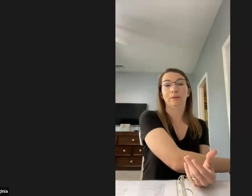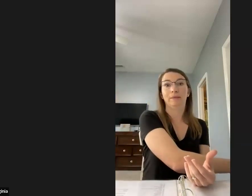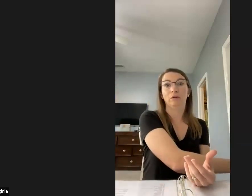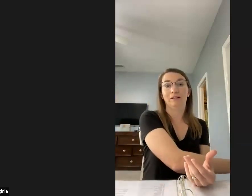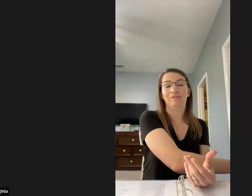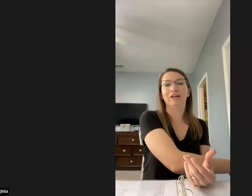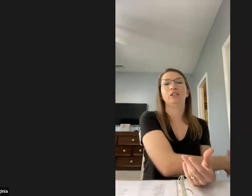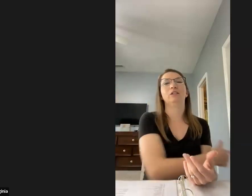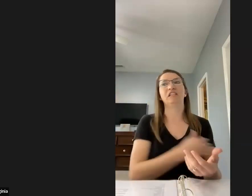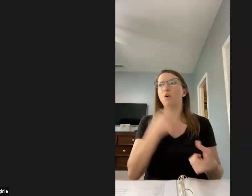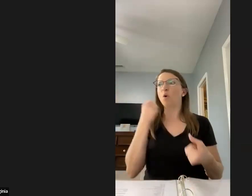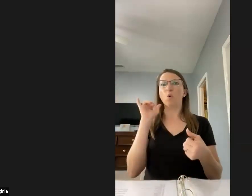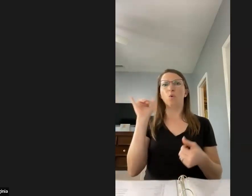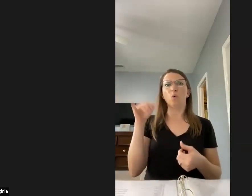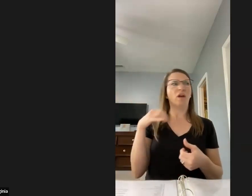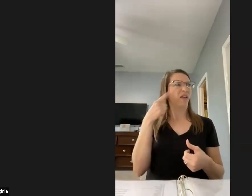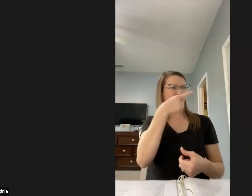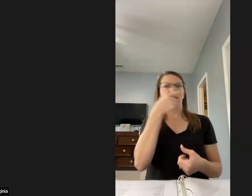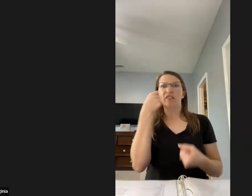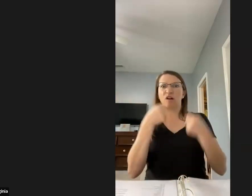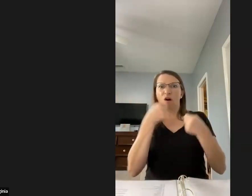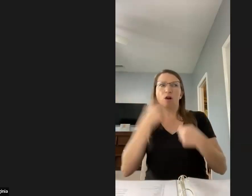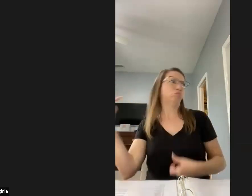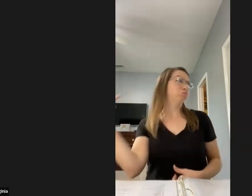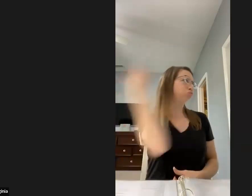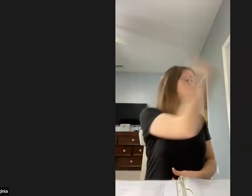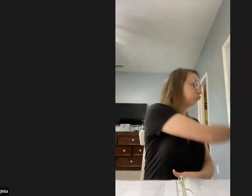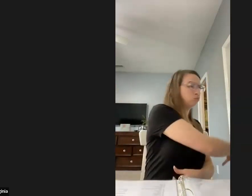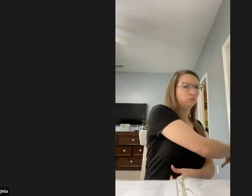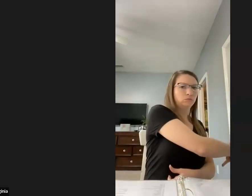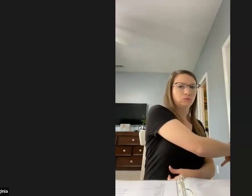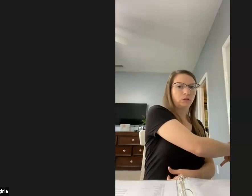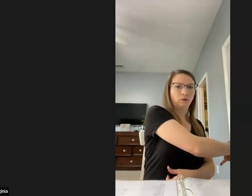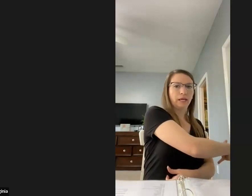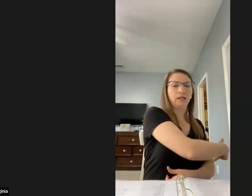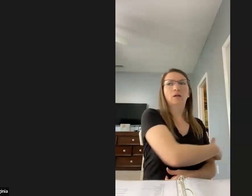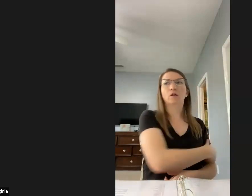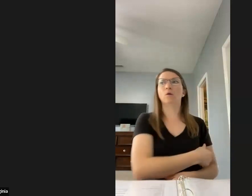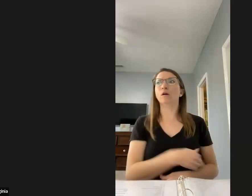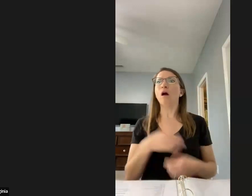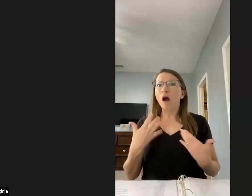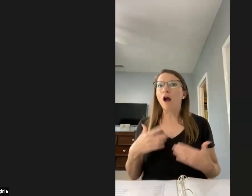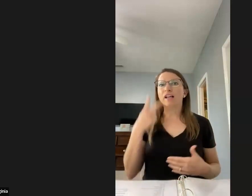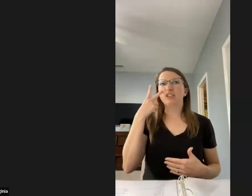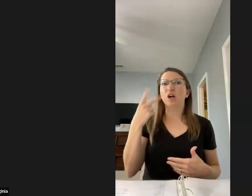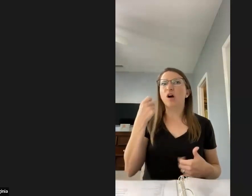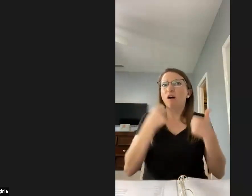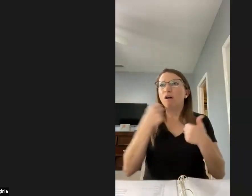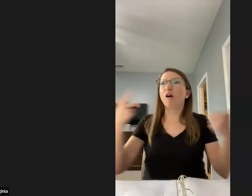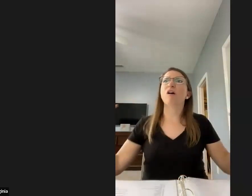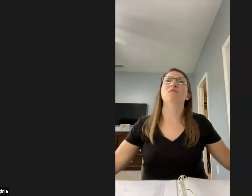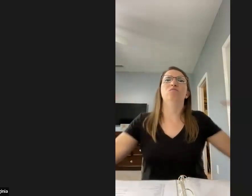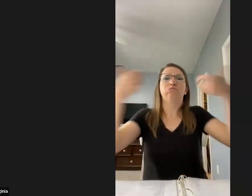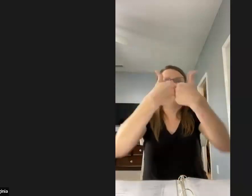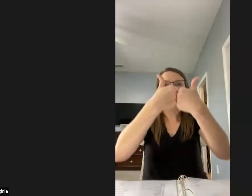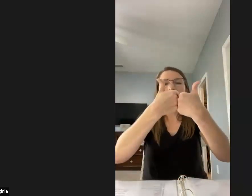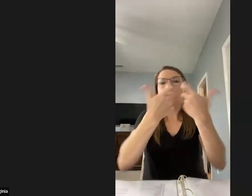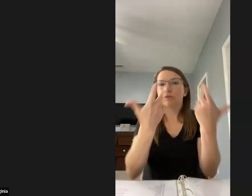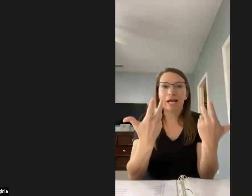by really fast. You have to say, ooh, that car. Okay. Or I saw a car